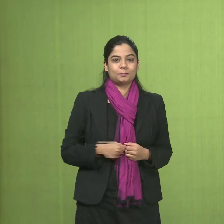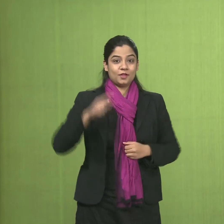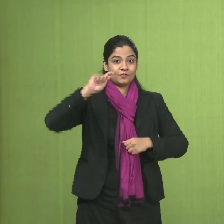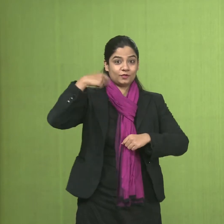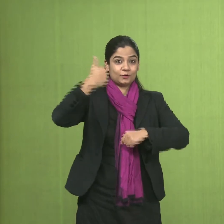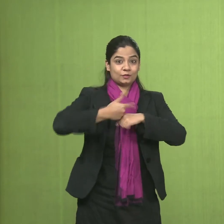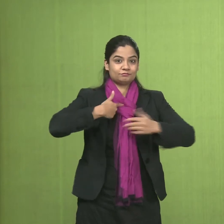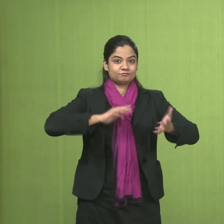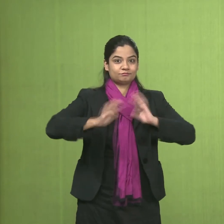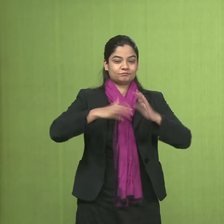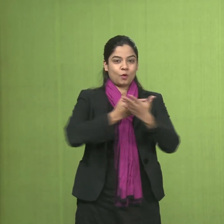the video series.